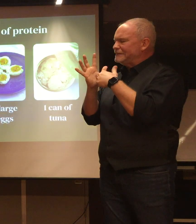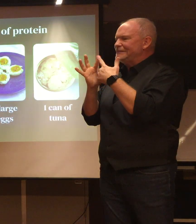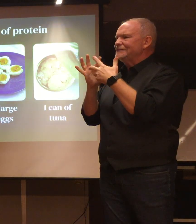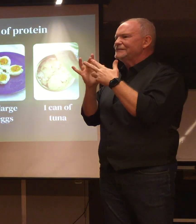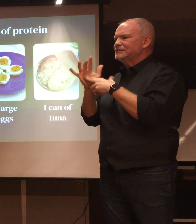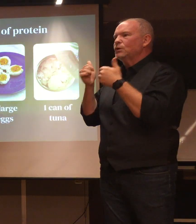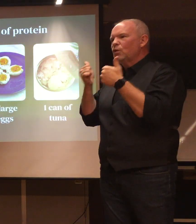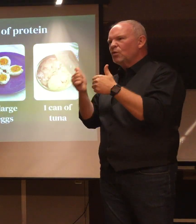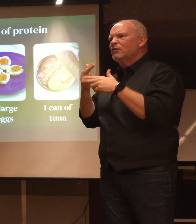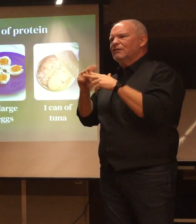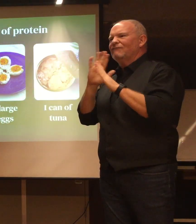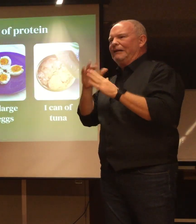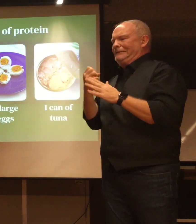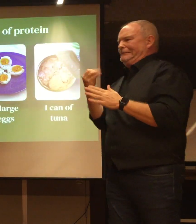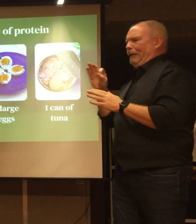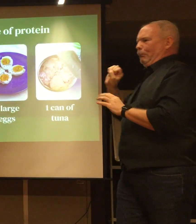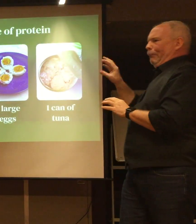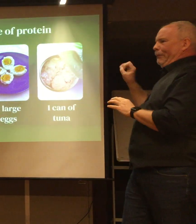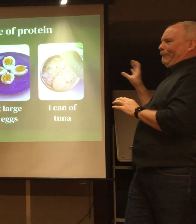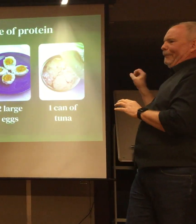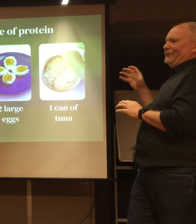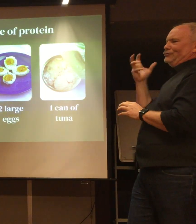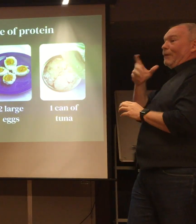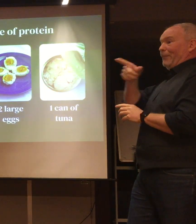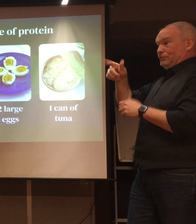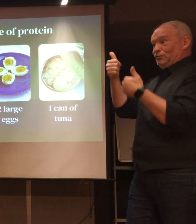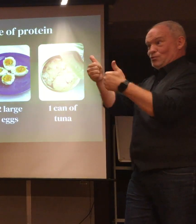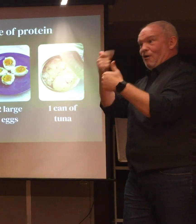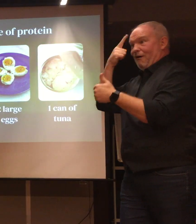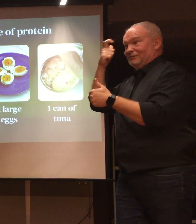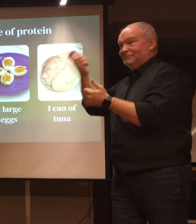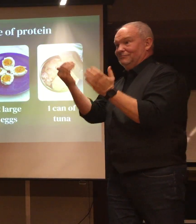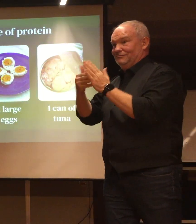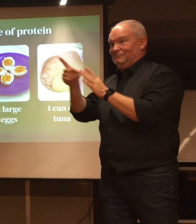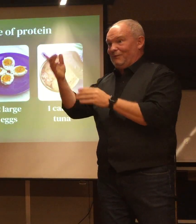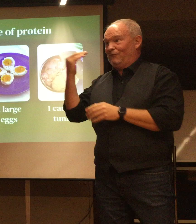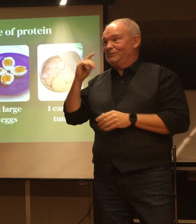they're fantastic too. I just don't have them on the slides here.